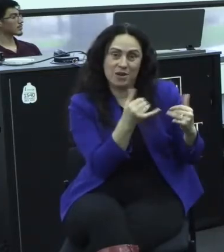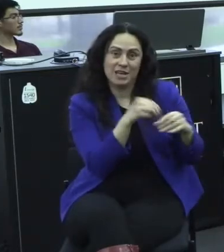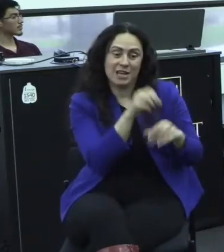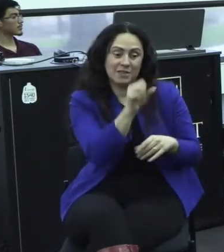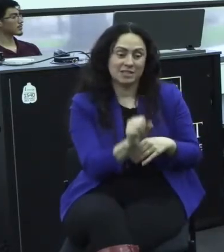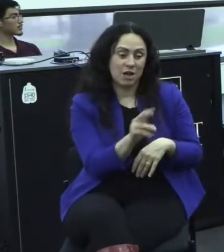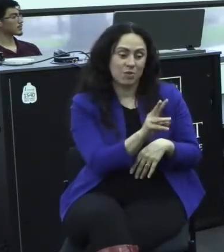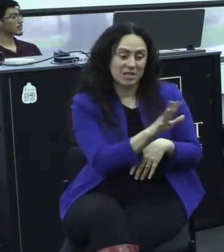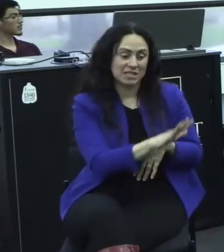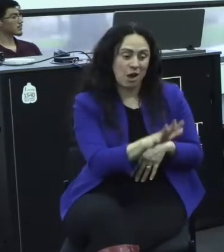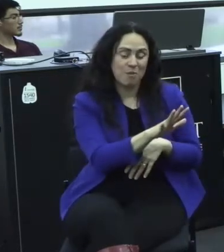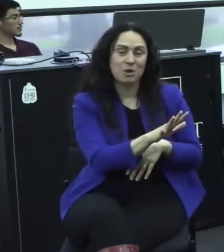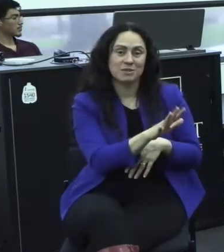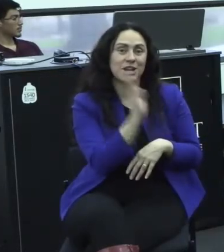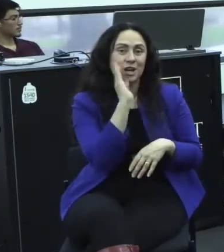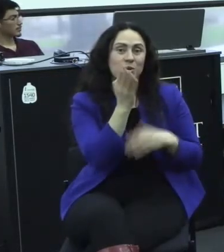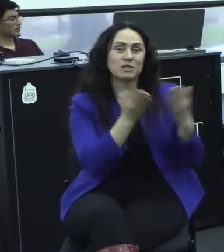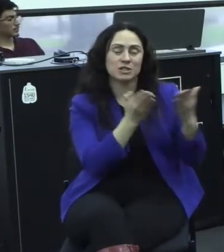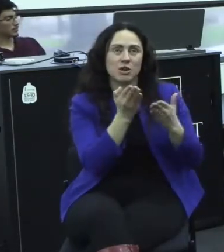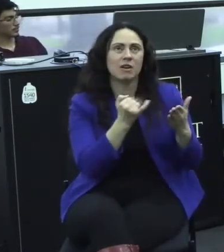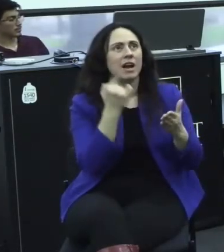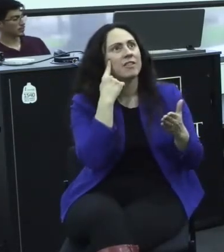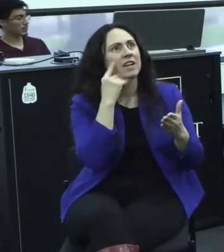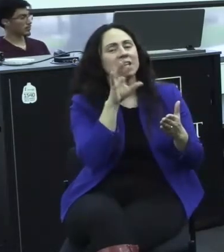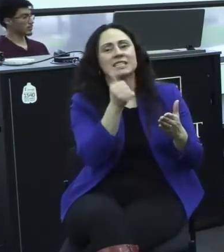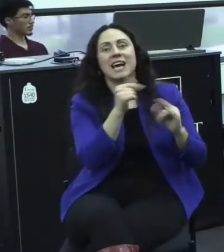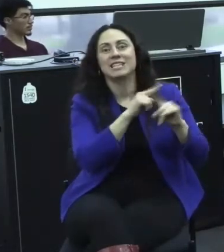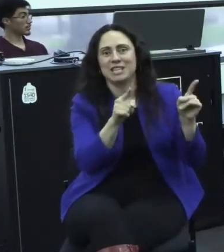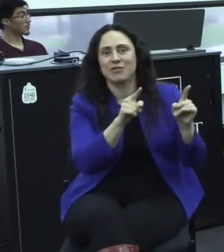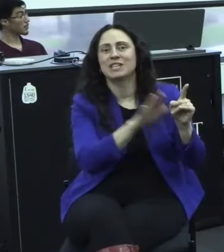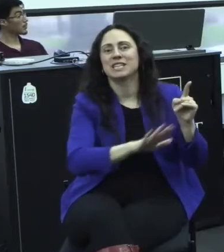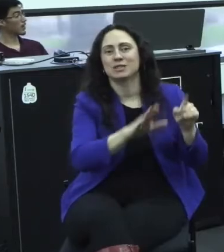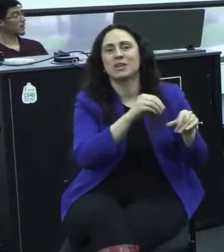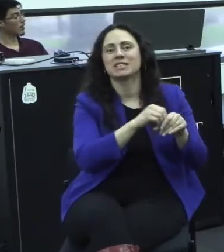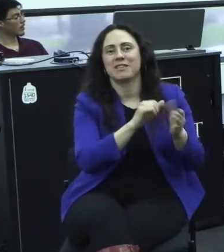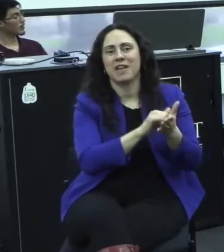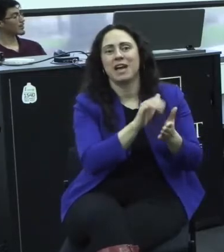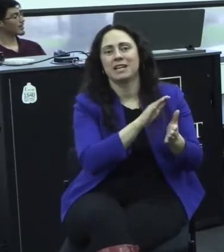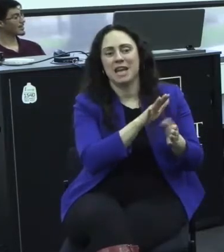southwest suburbs, and it will serve, I think, 10 different districts in that area.